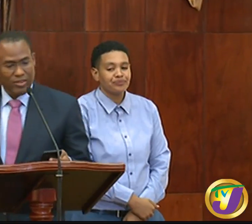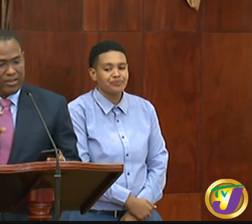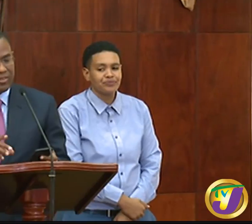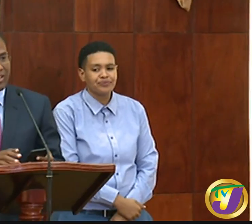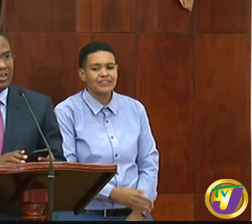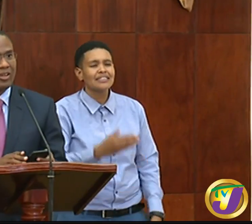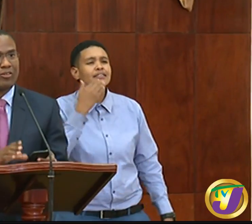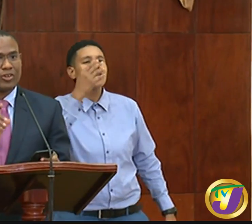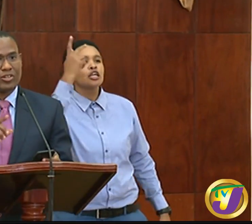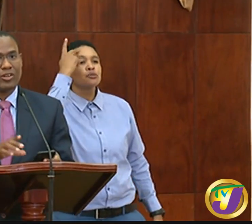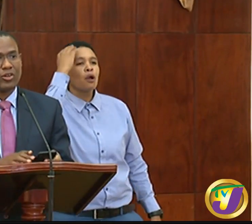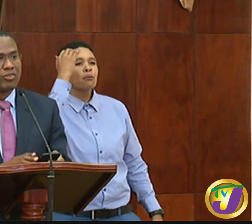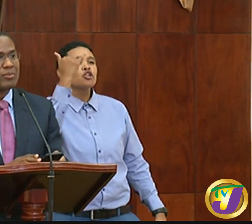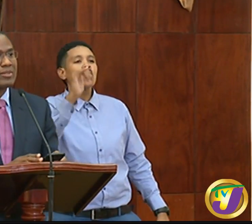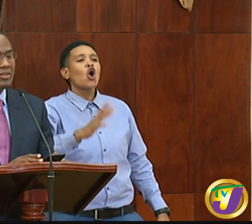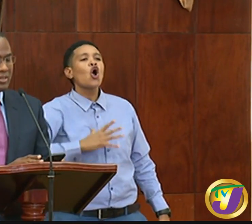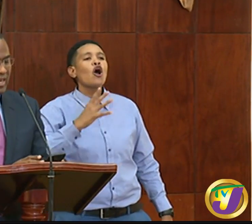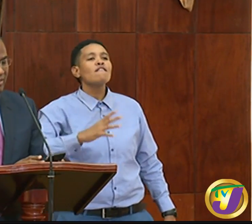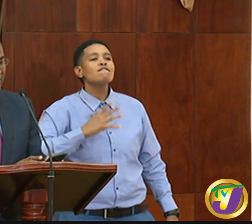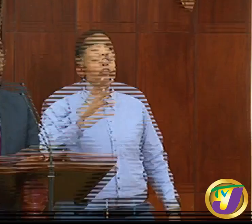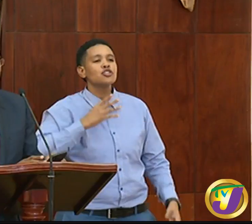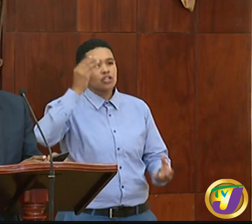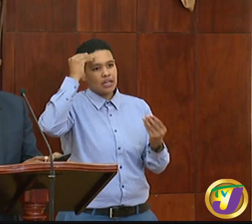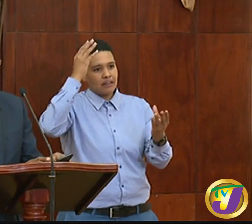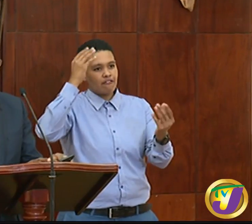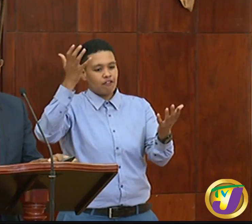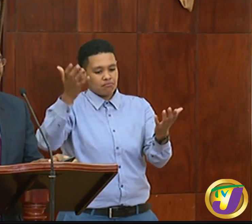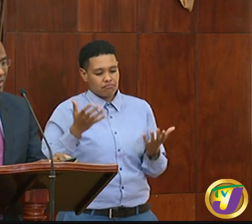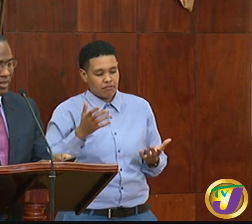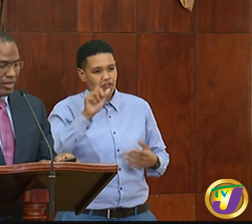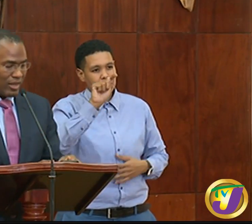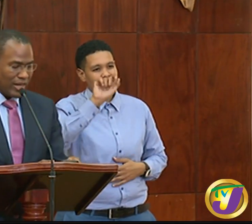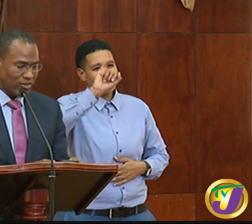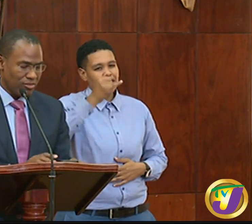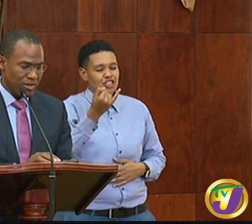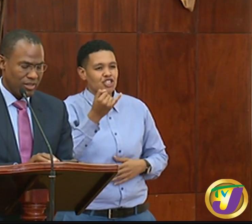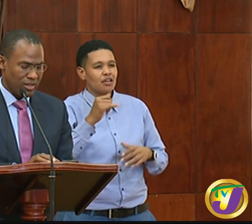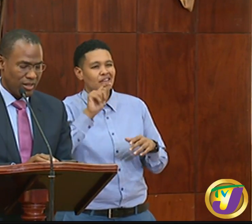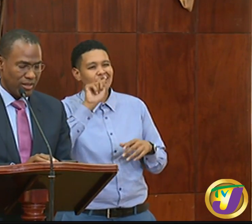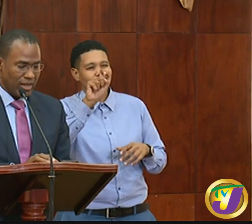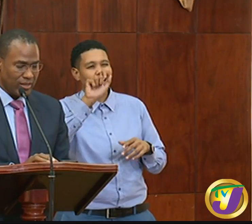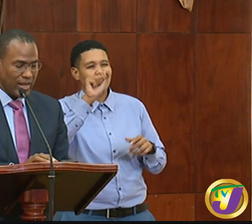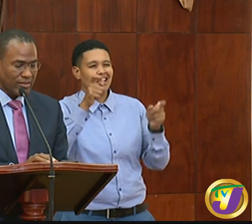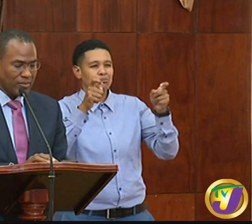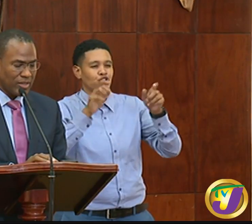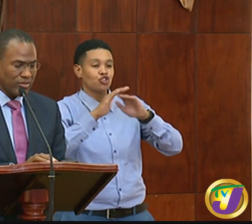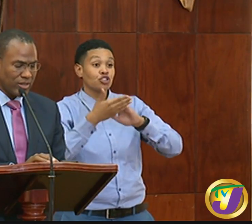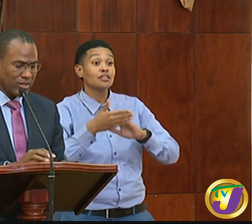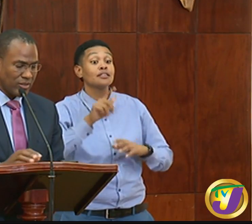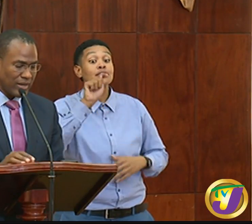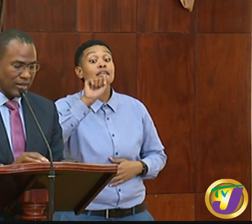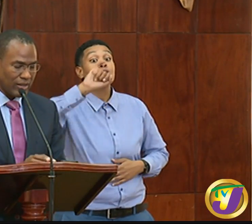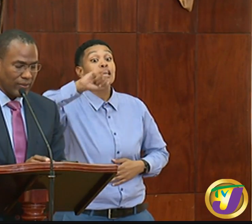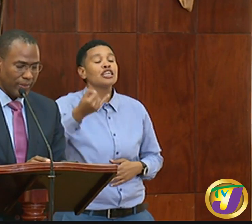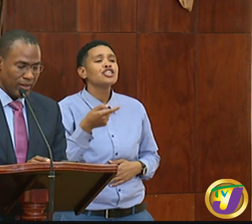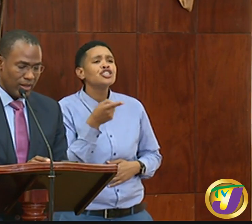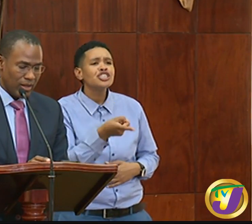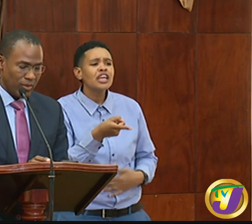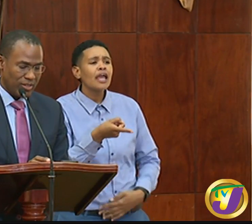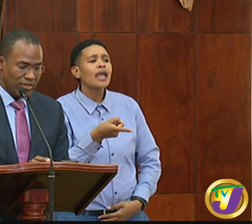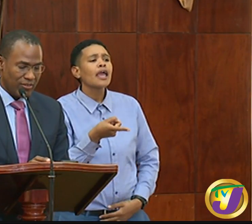So I just have the official note from Tax Administration Jamaica, and I just read it here, that Tax Administration